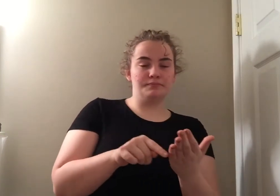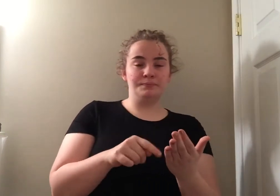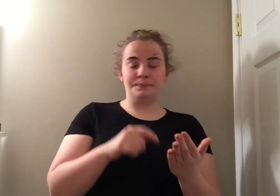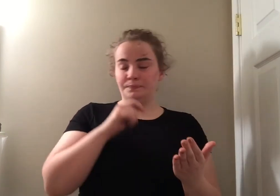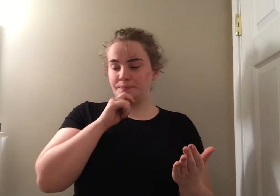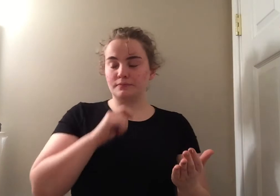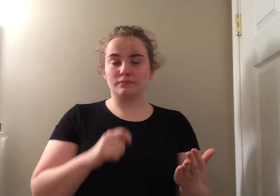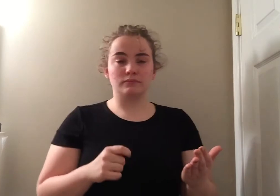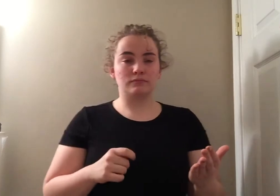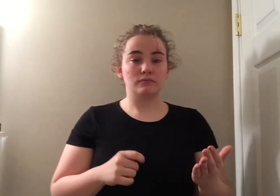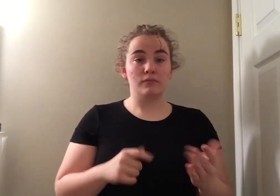Quickly.